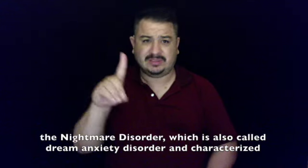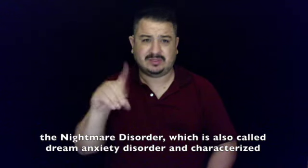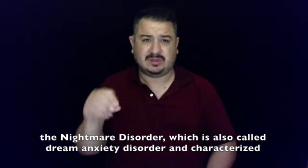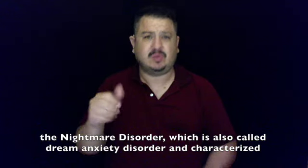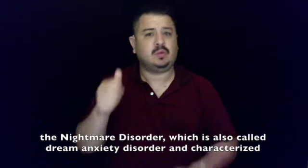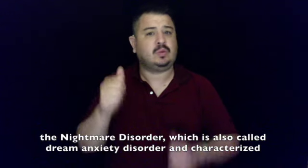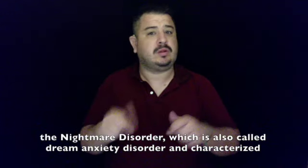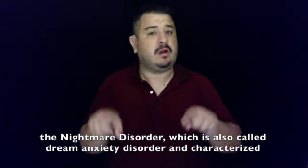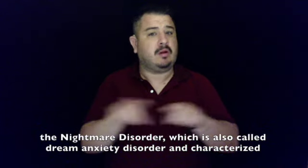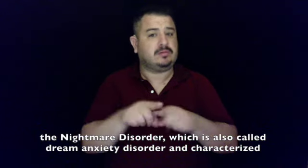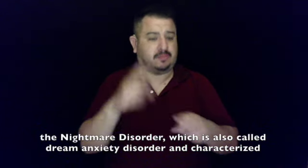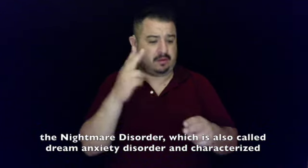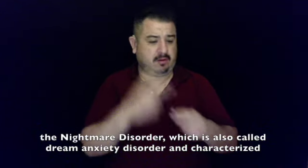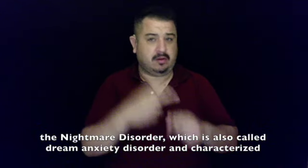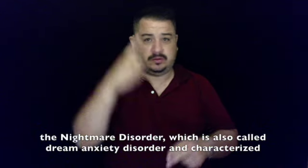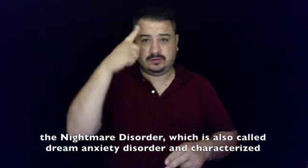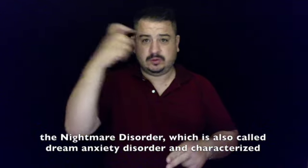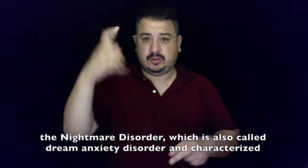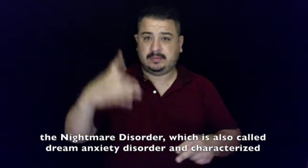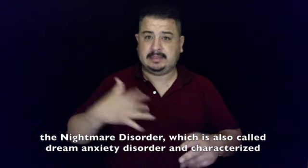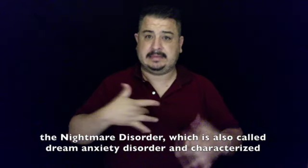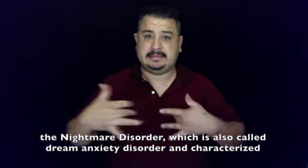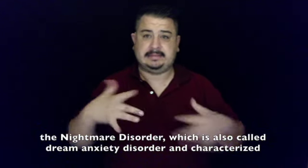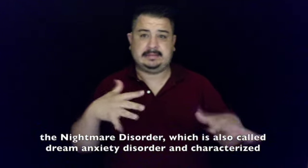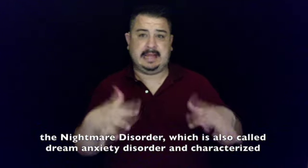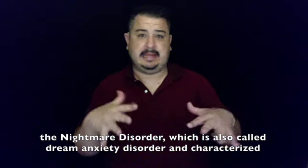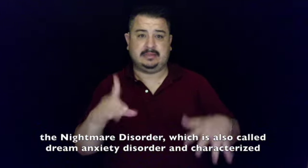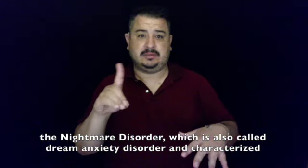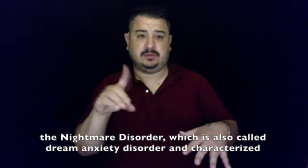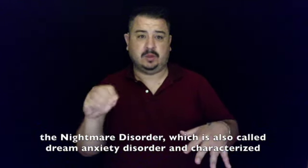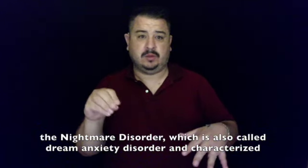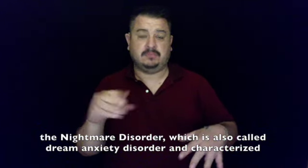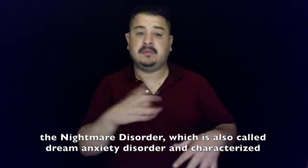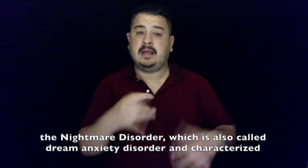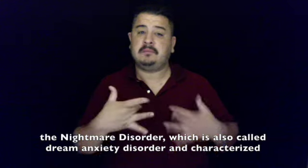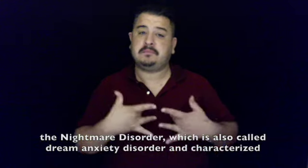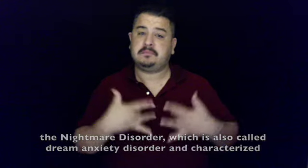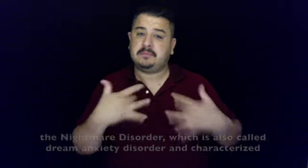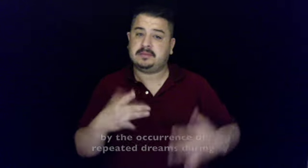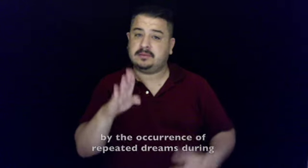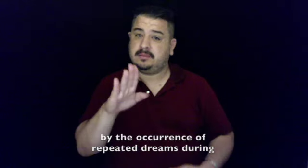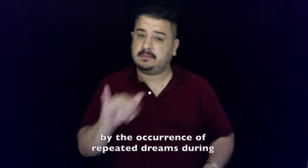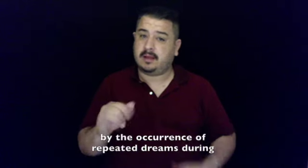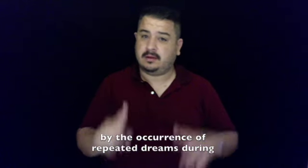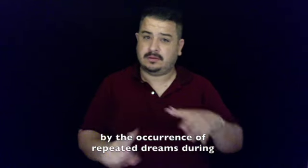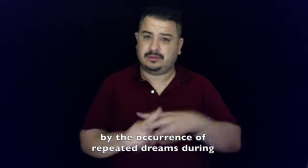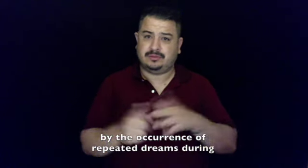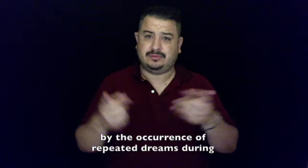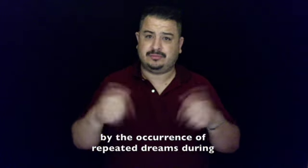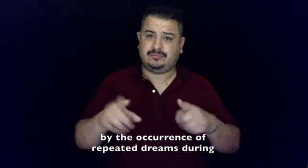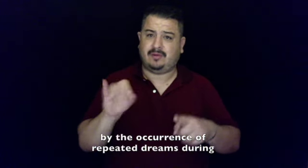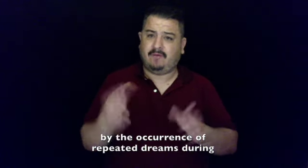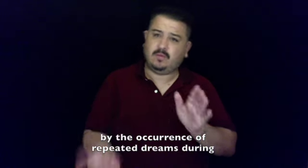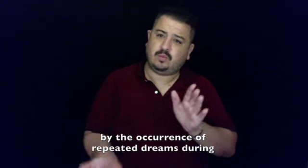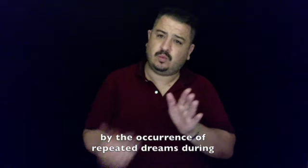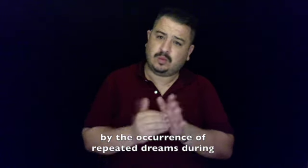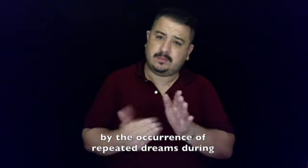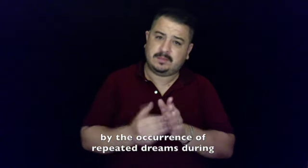the nightmare disorder, which is also called dream anxiety disorder and characterized by occurrence of